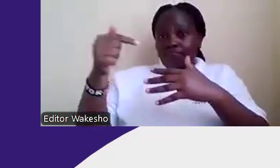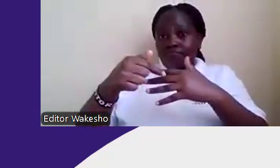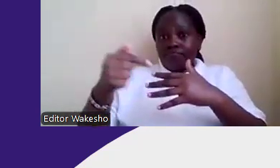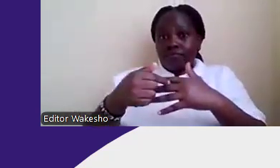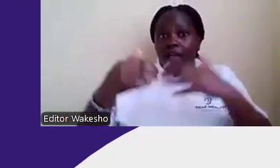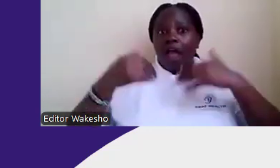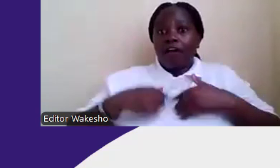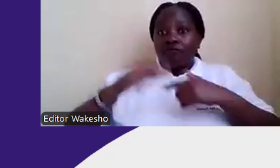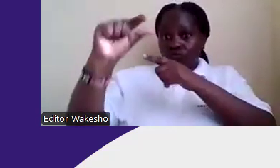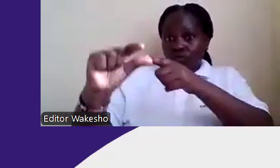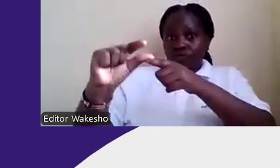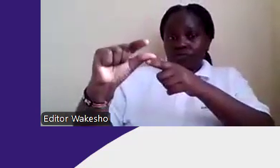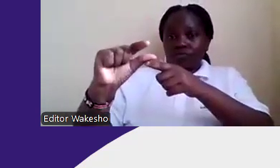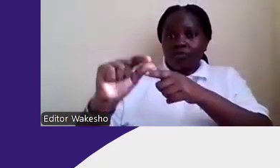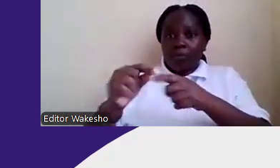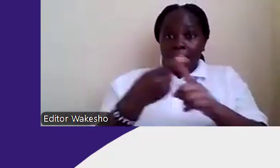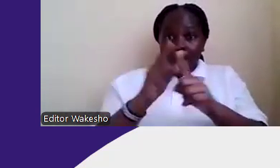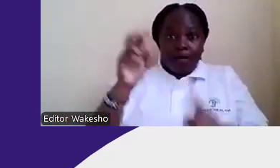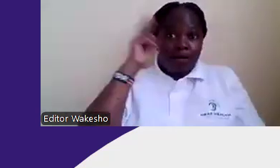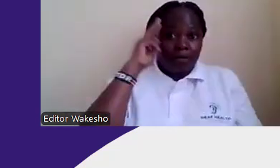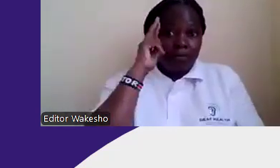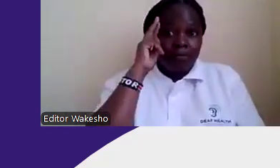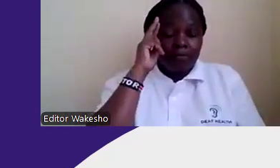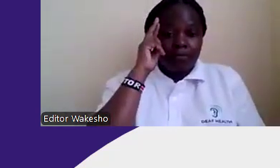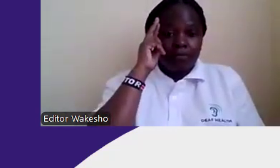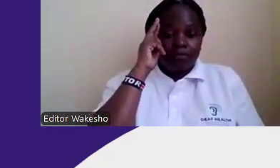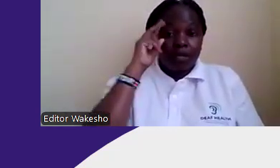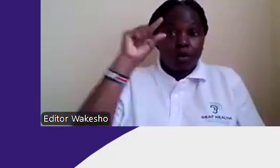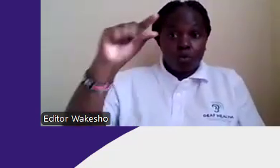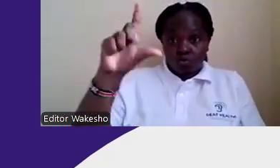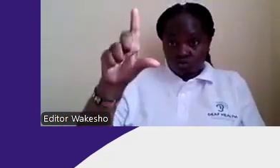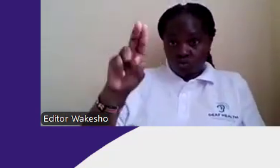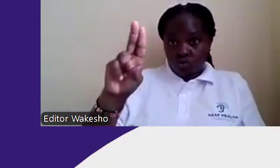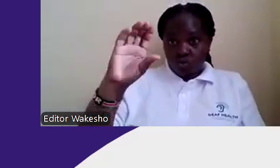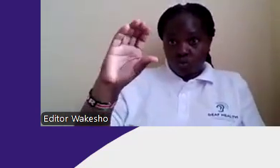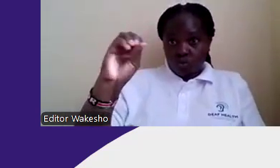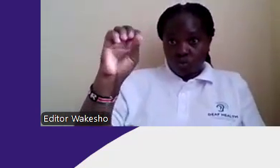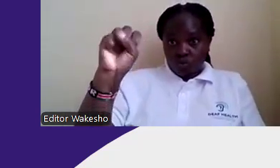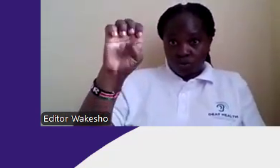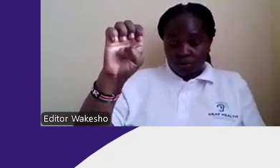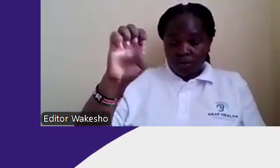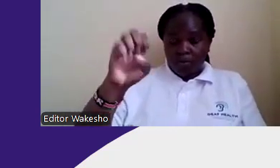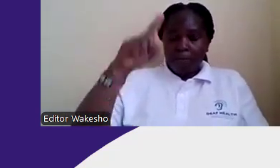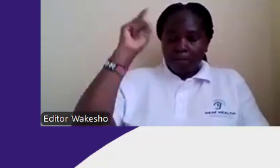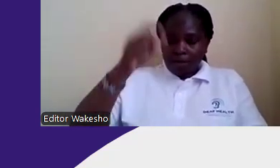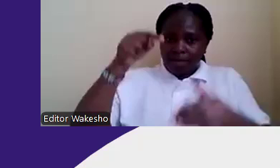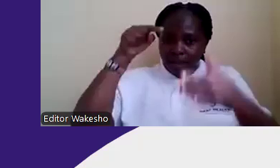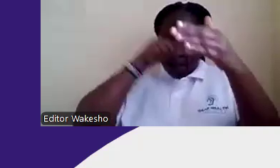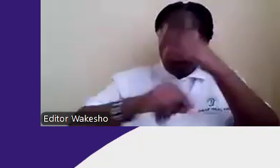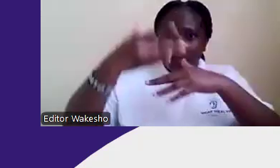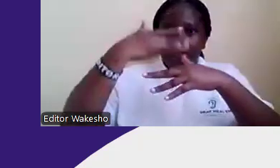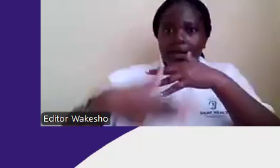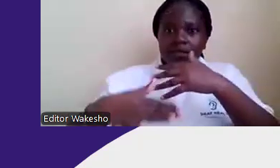glucose. But remember, this glucose needs to go from the bloodstream into the surrounding cells,